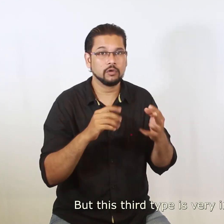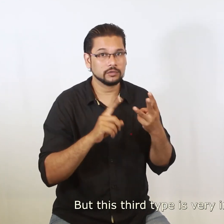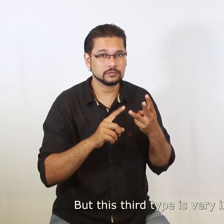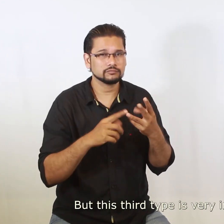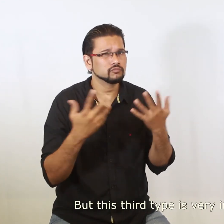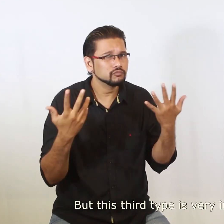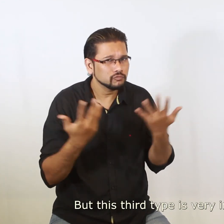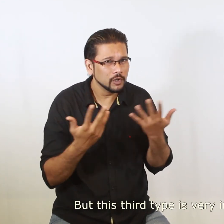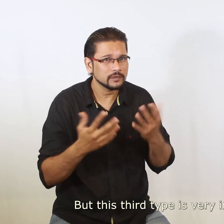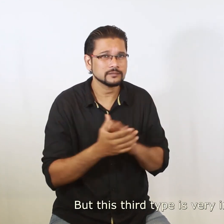important.